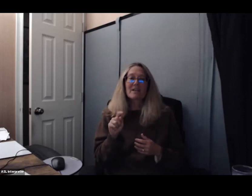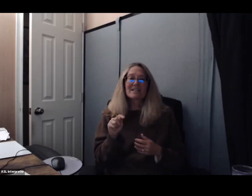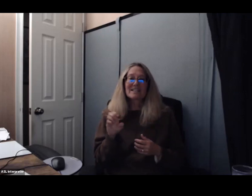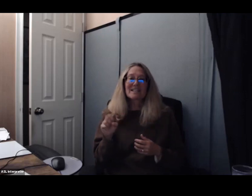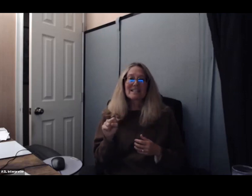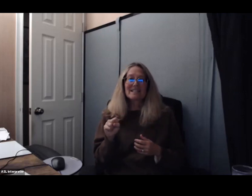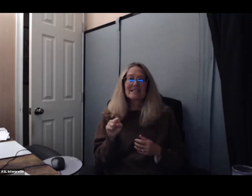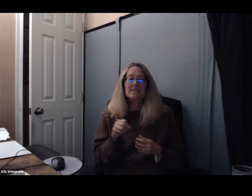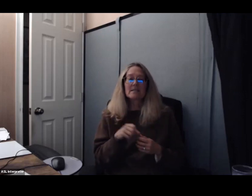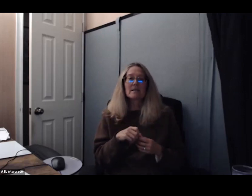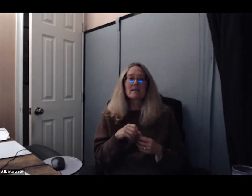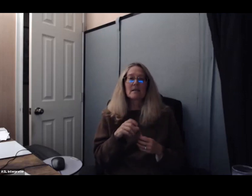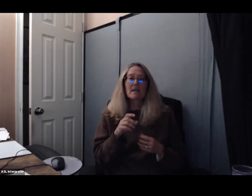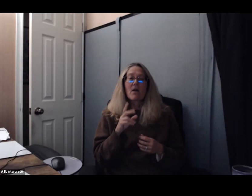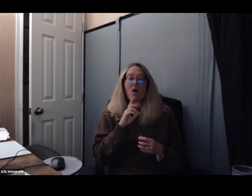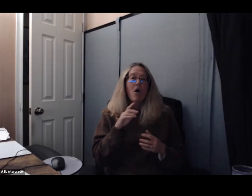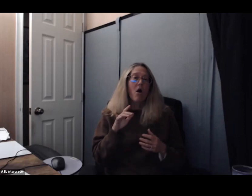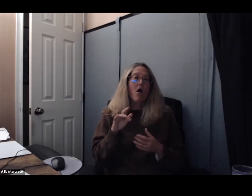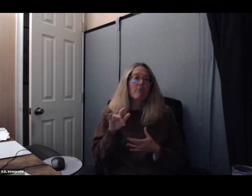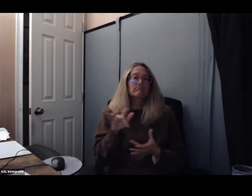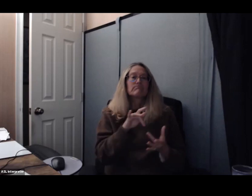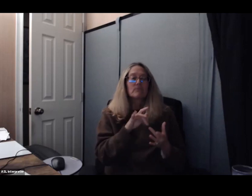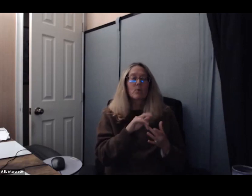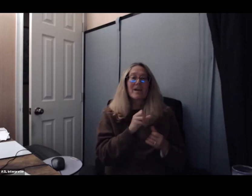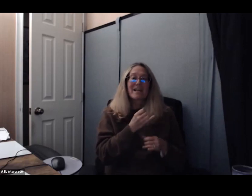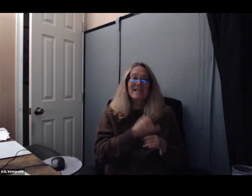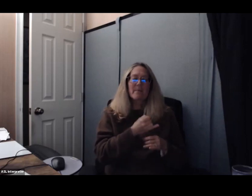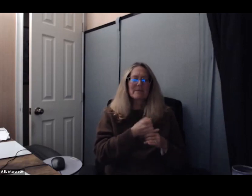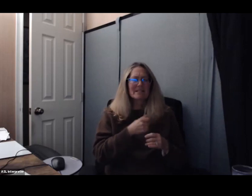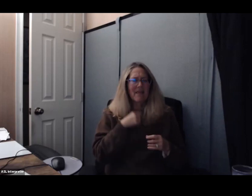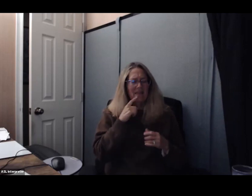Banning, around our campuses. I think we're up to